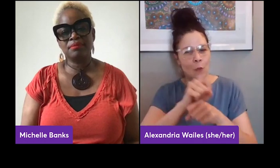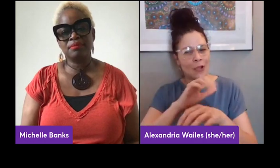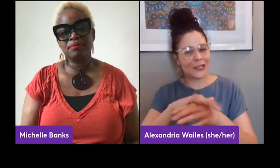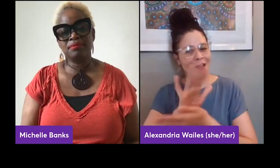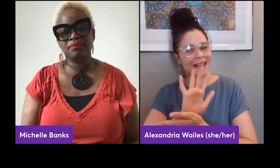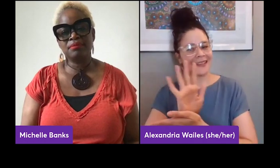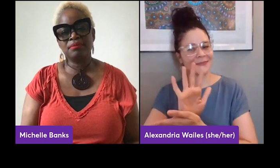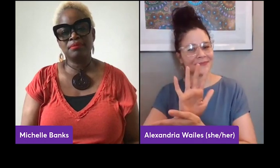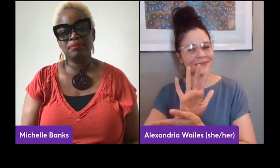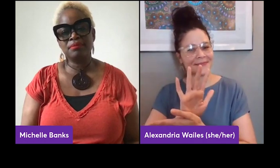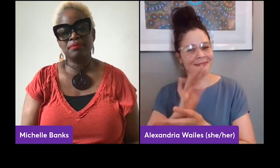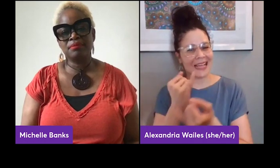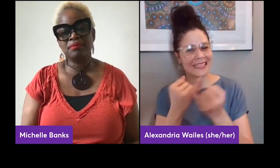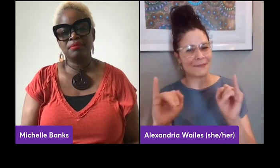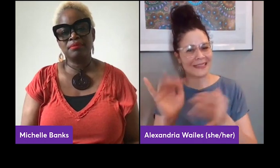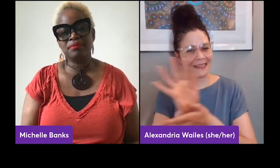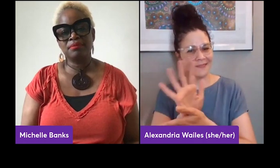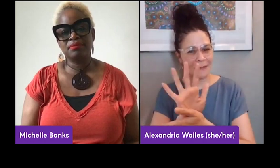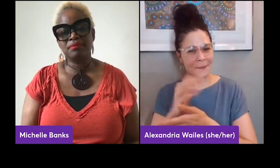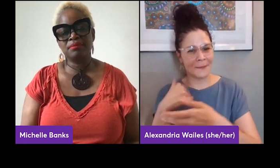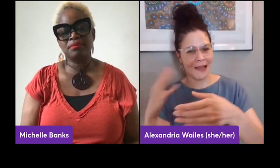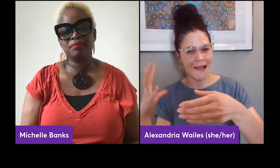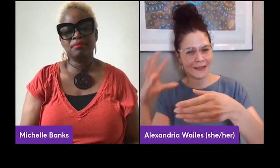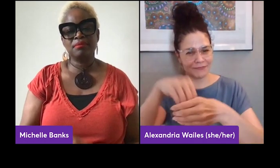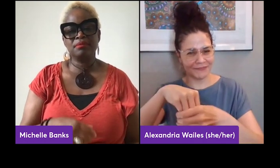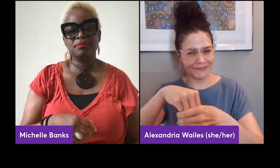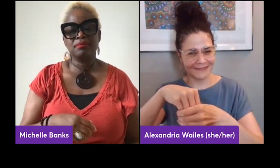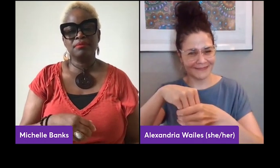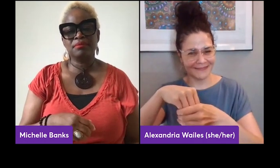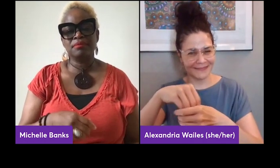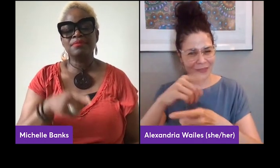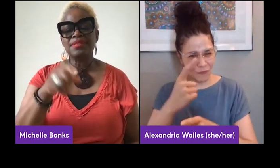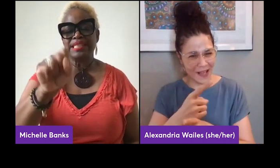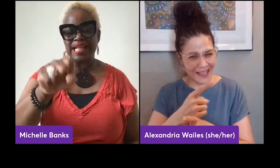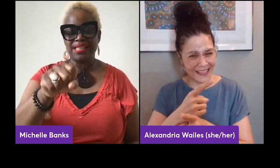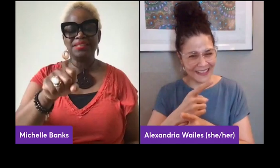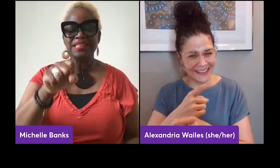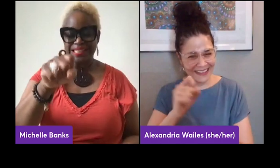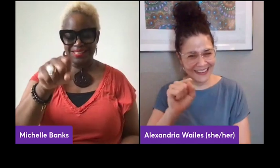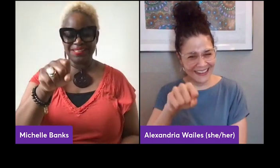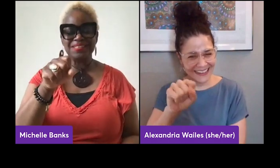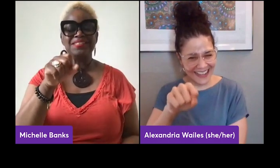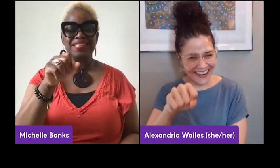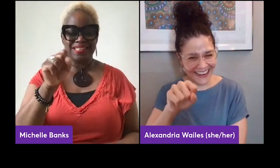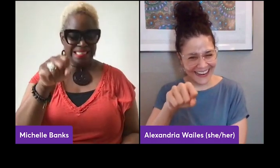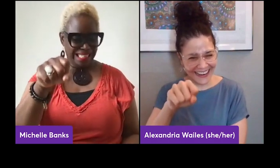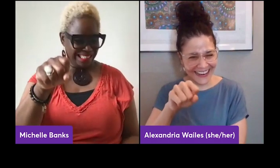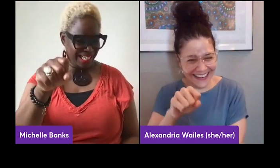And at that time, you were working on an independent film, right? Yes.